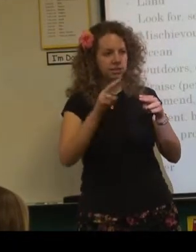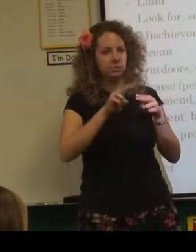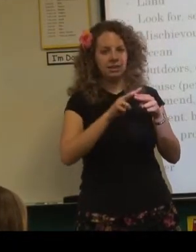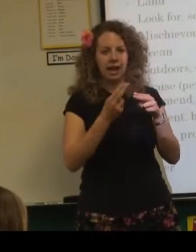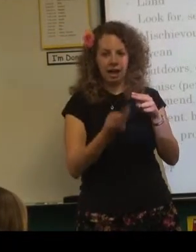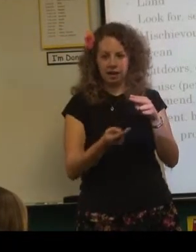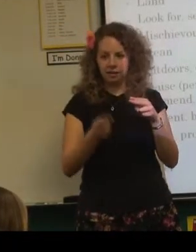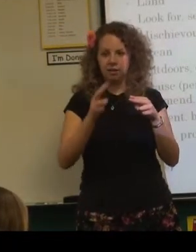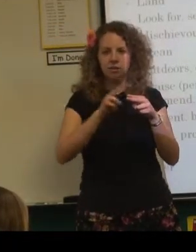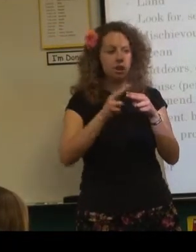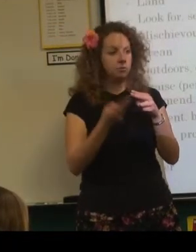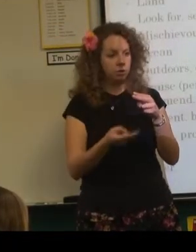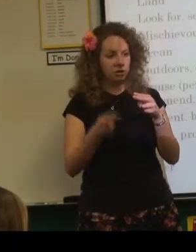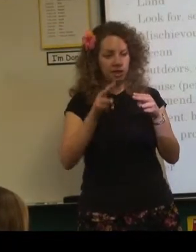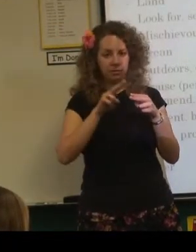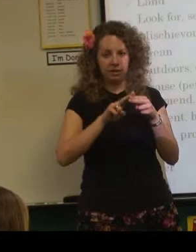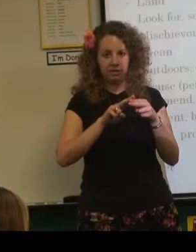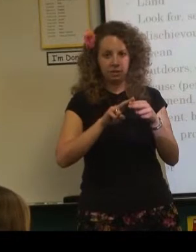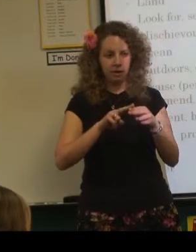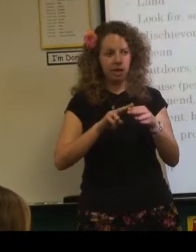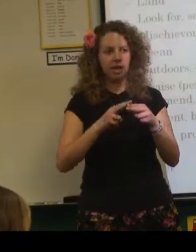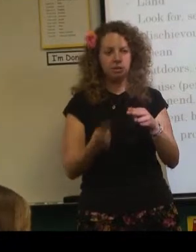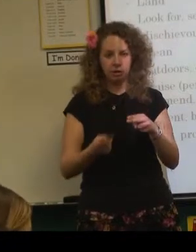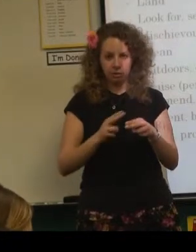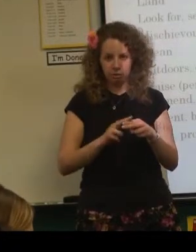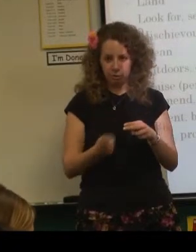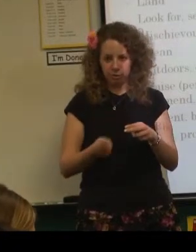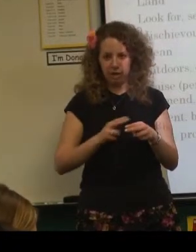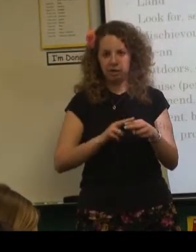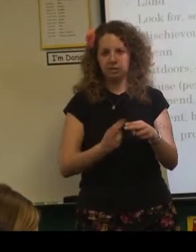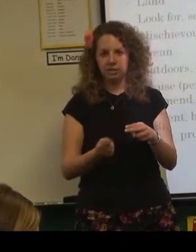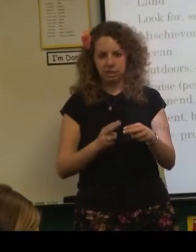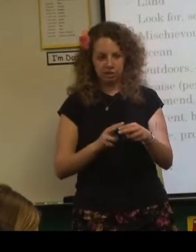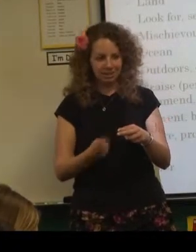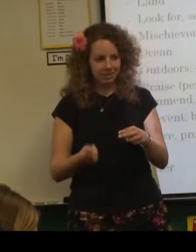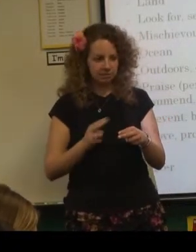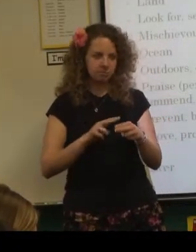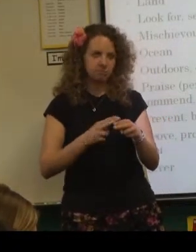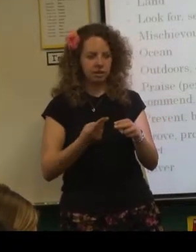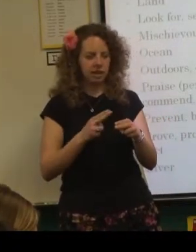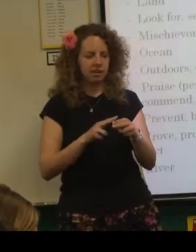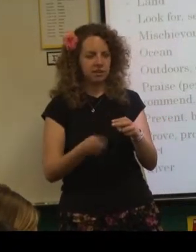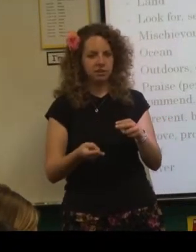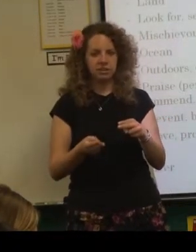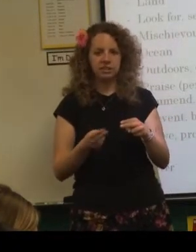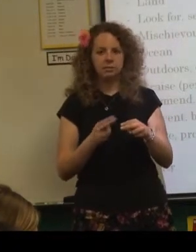you can add, you can gain weight this way, or you can lose weight or decrease, kind of decrease this